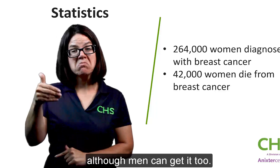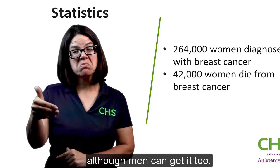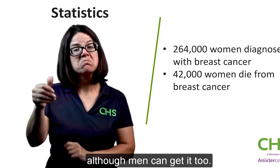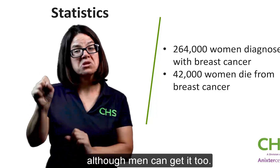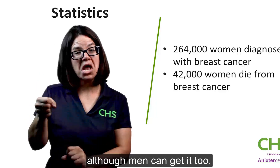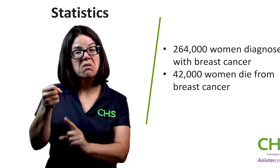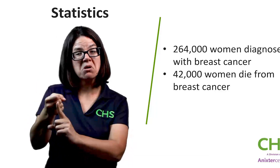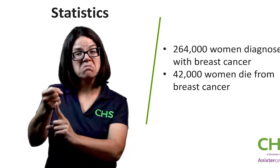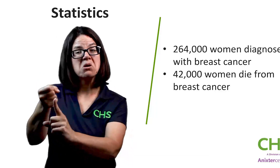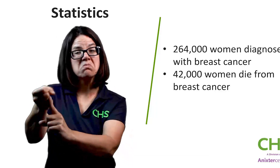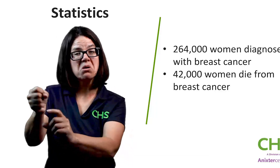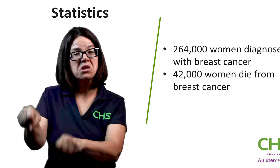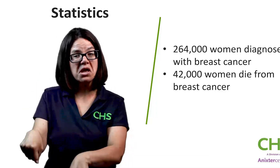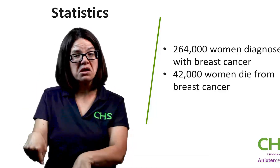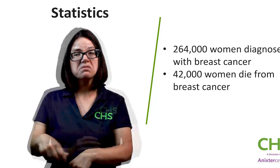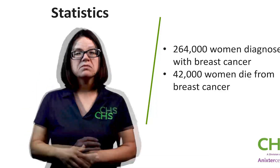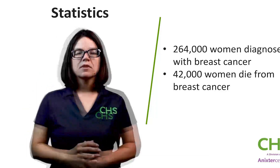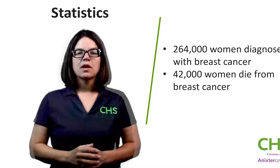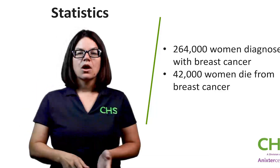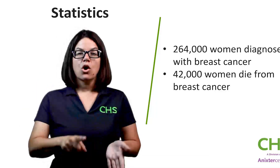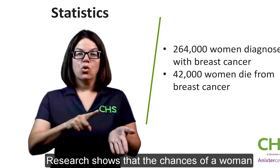can get it too.